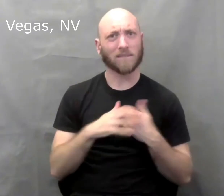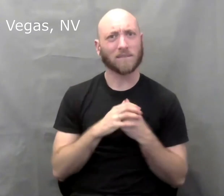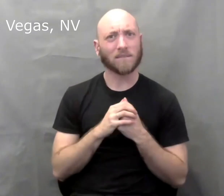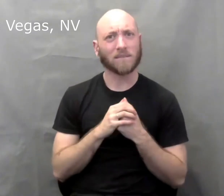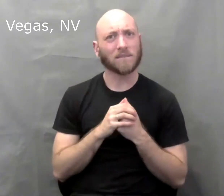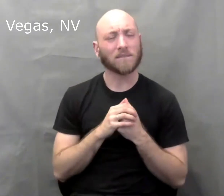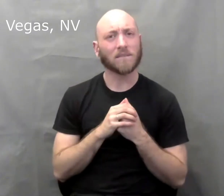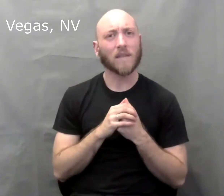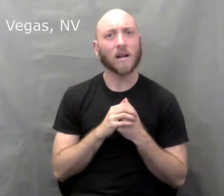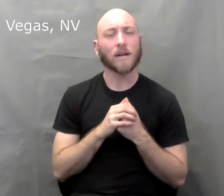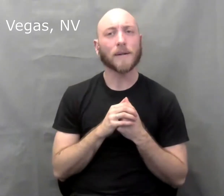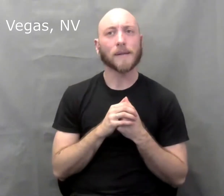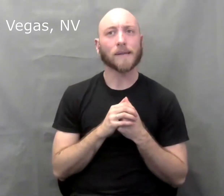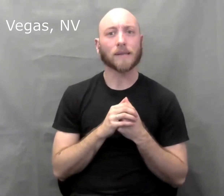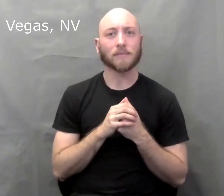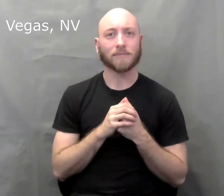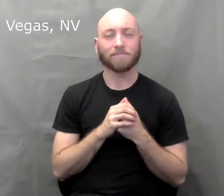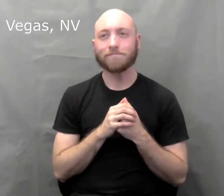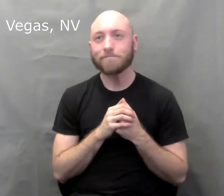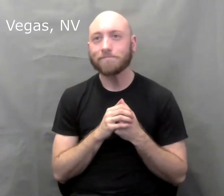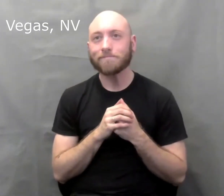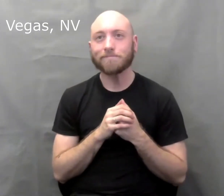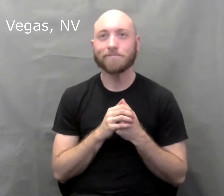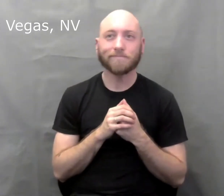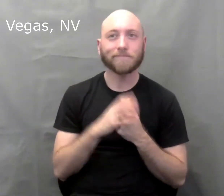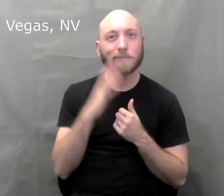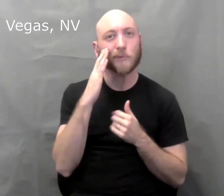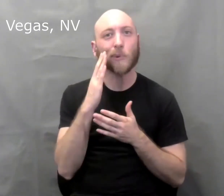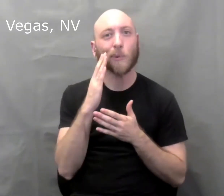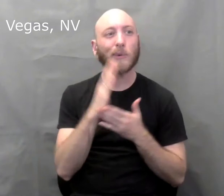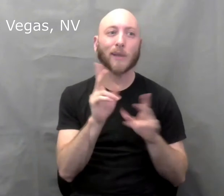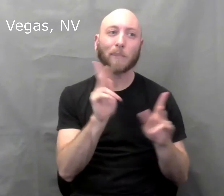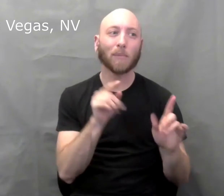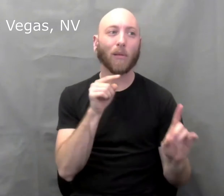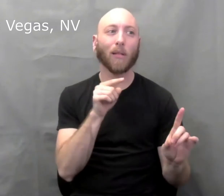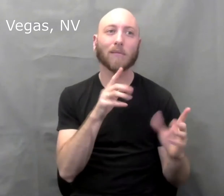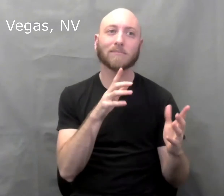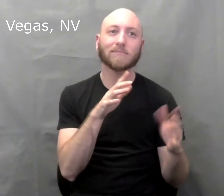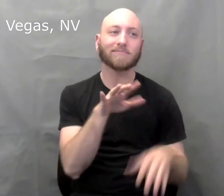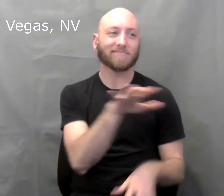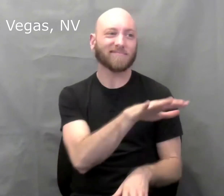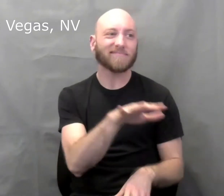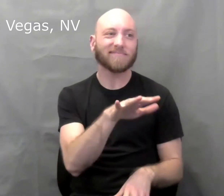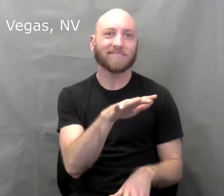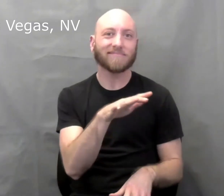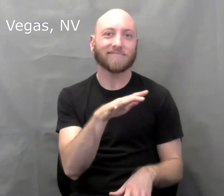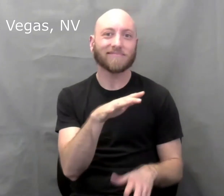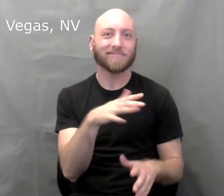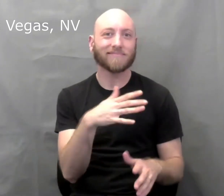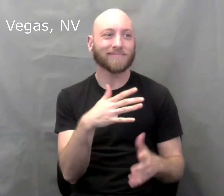I am not the kind of person who likes to be myself in front of a group of